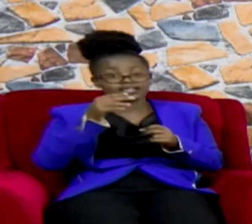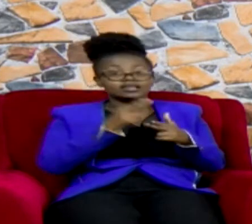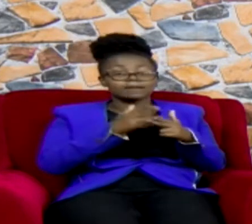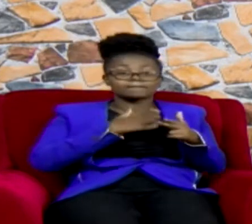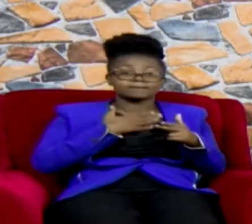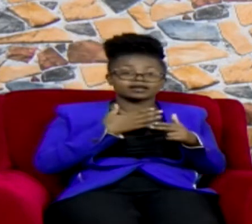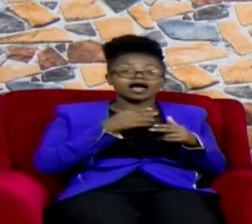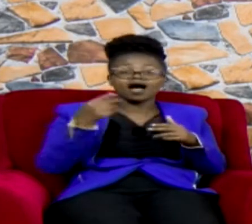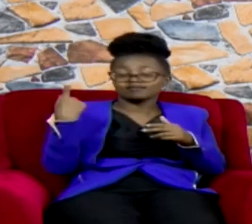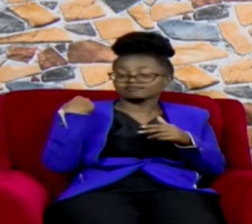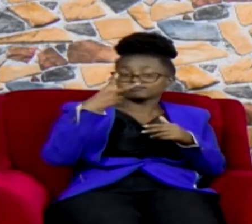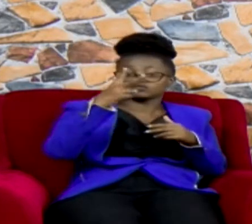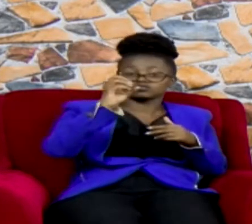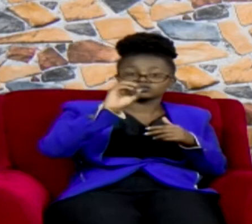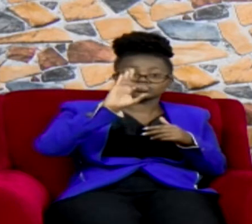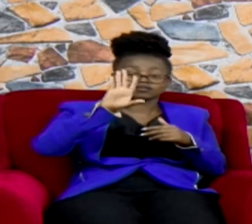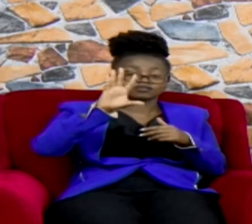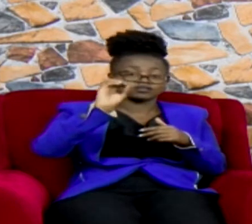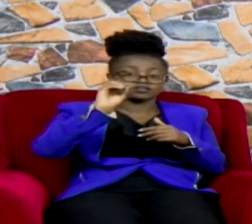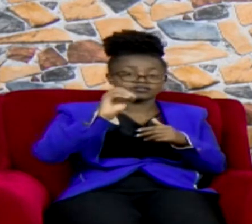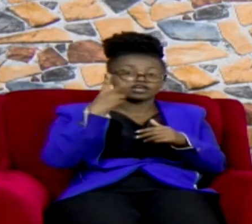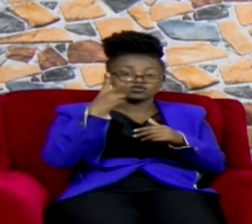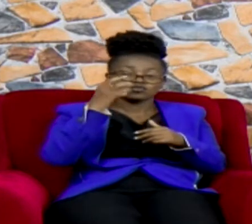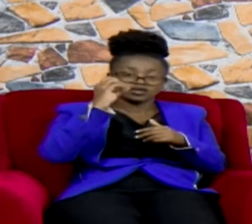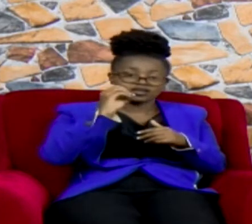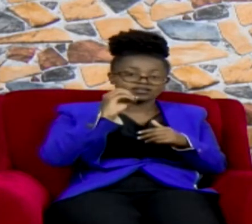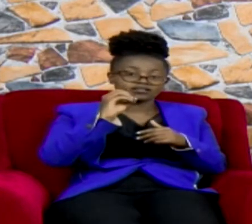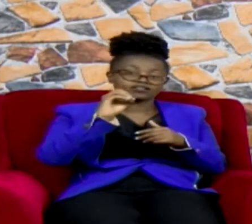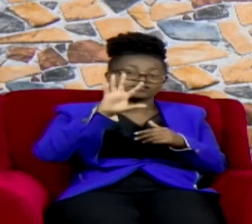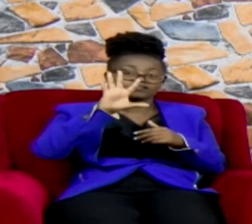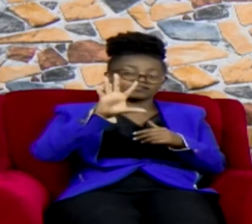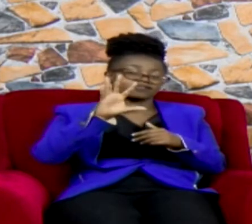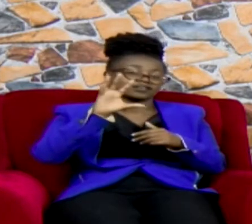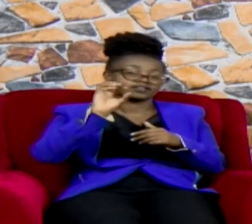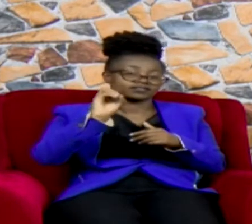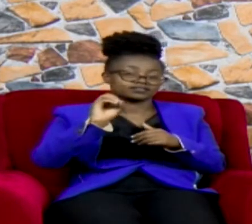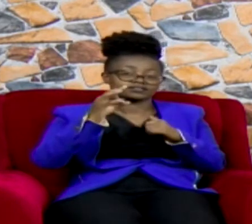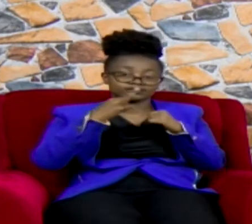is 2058. I'll repeat again,